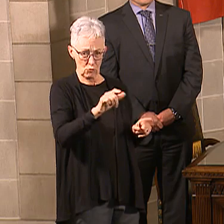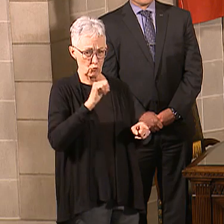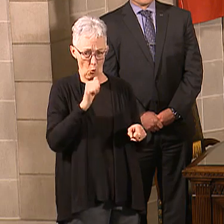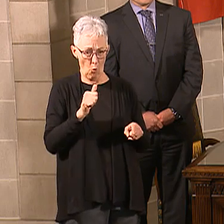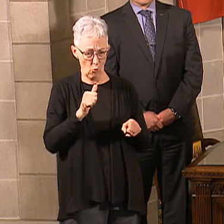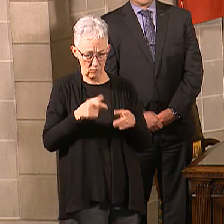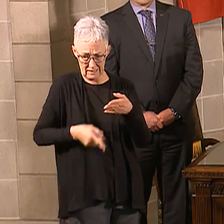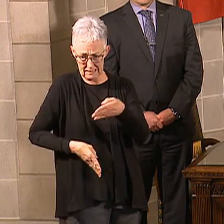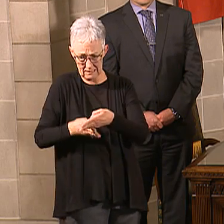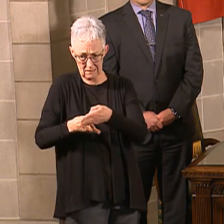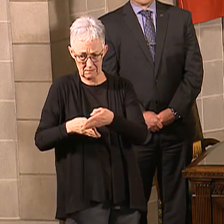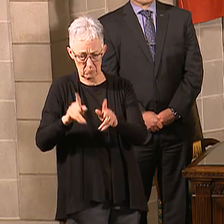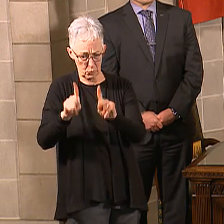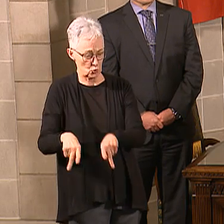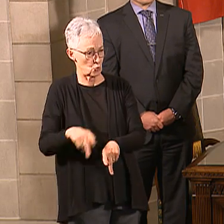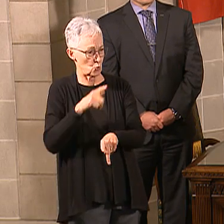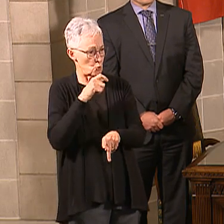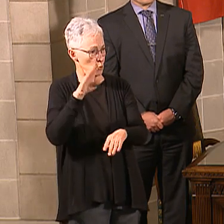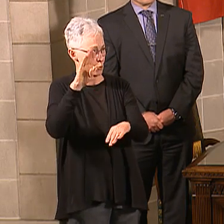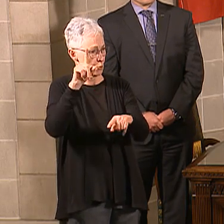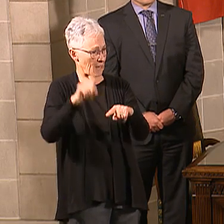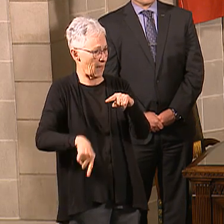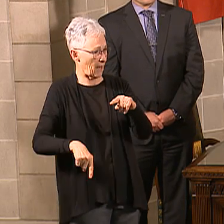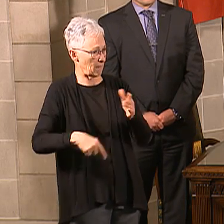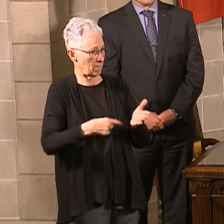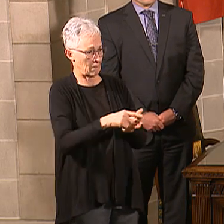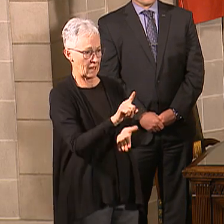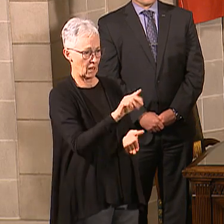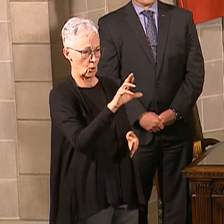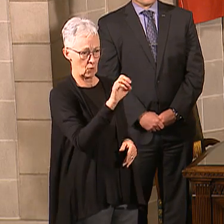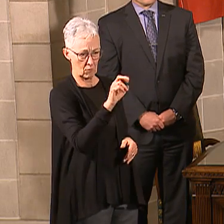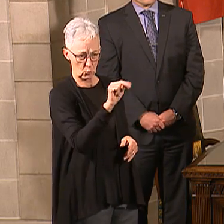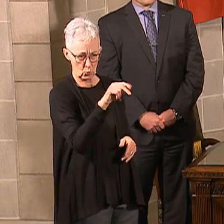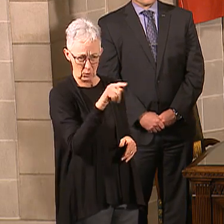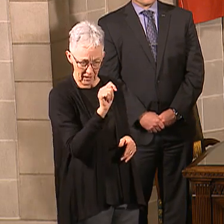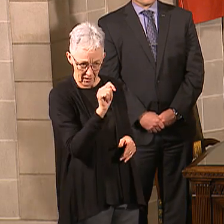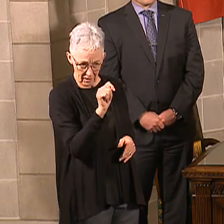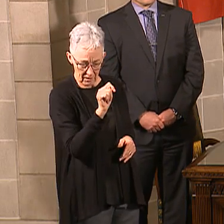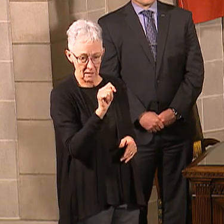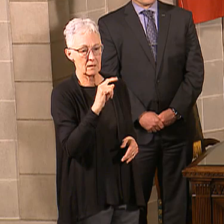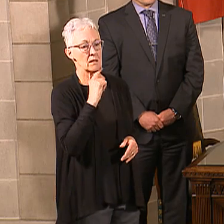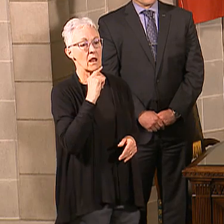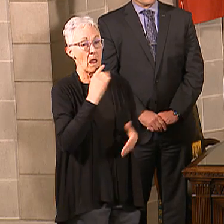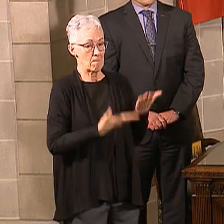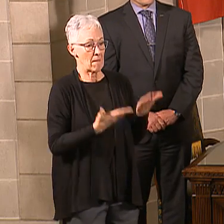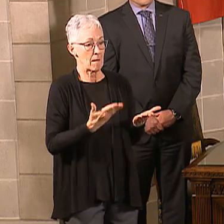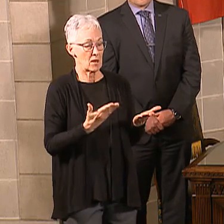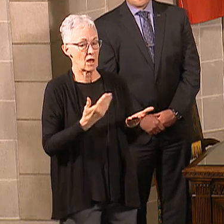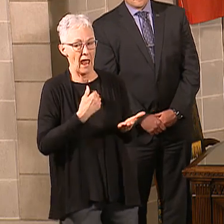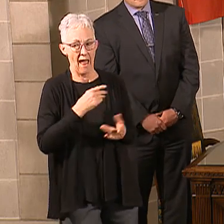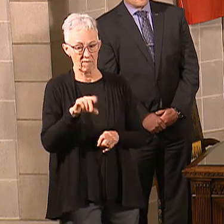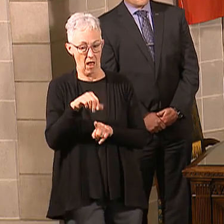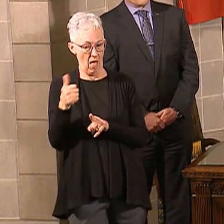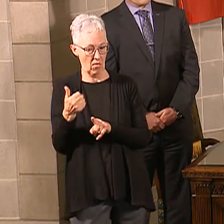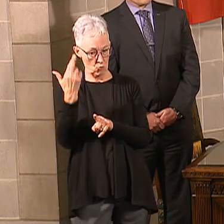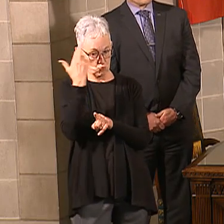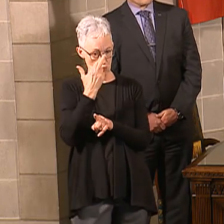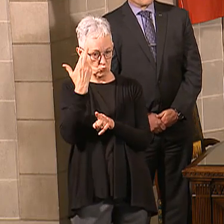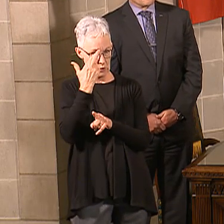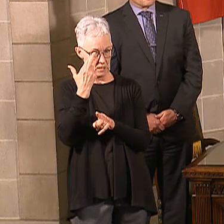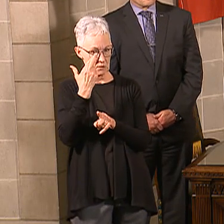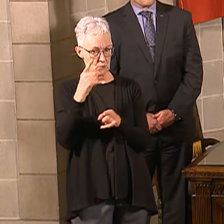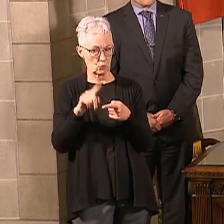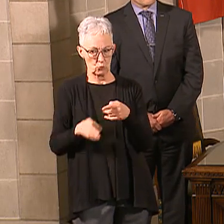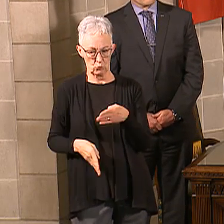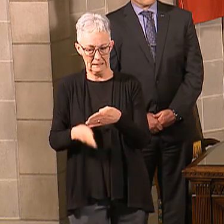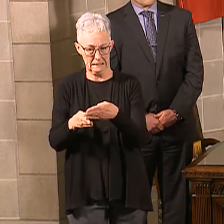your household. Now there may be, or from your buildings. Now there may be some very good reasons why you may think you need to do that,